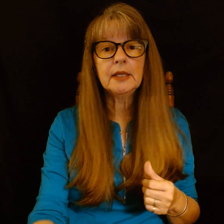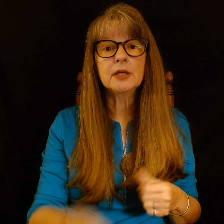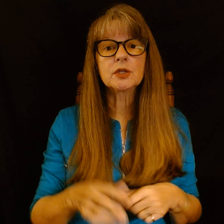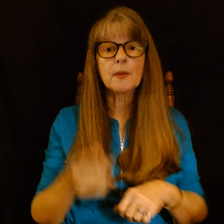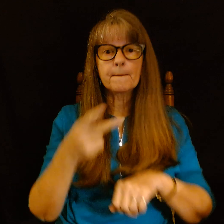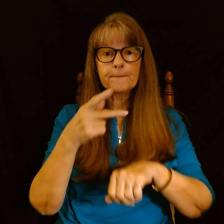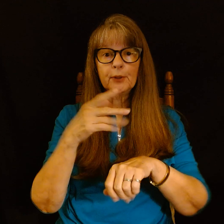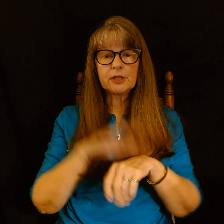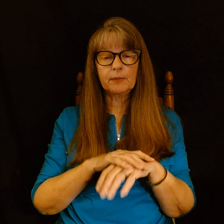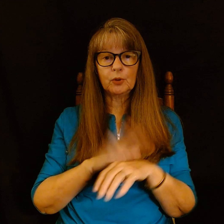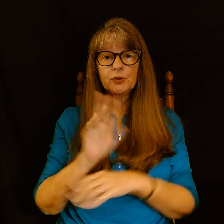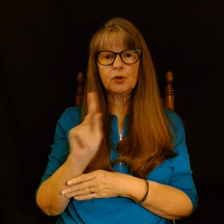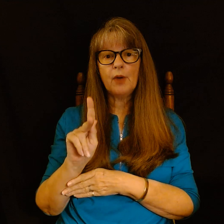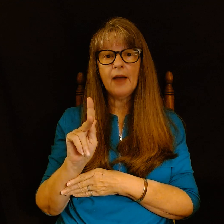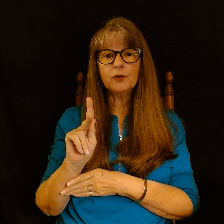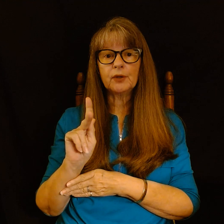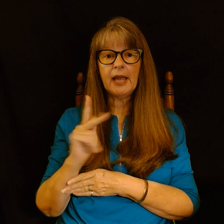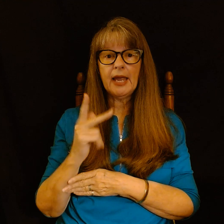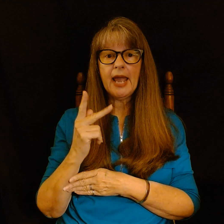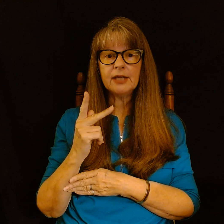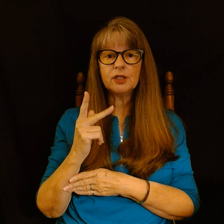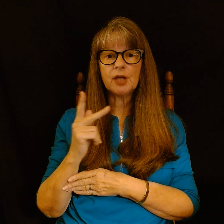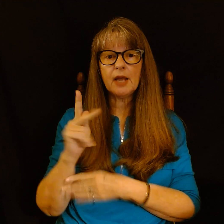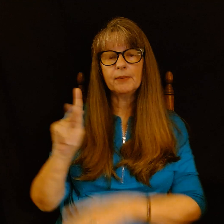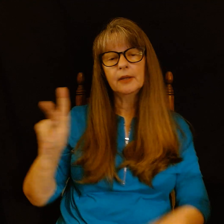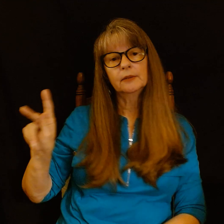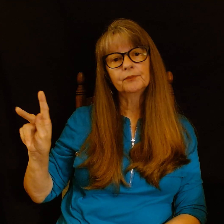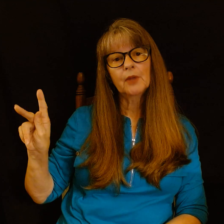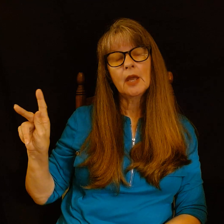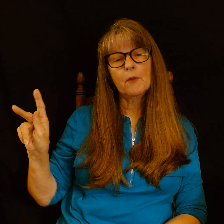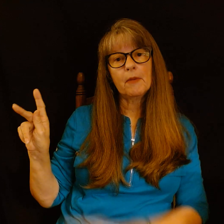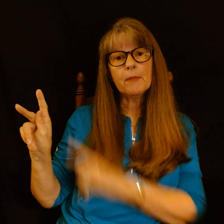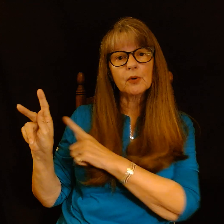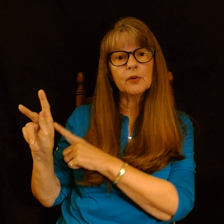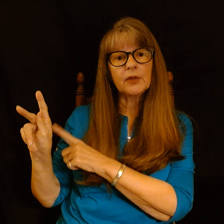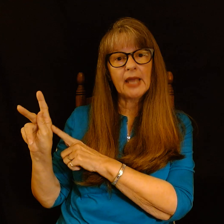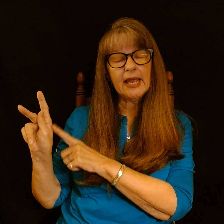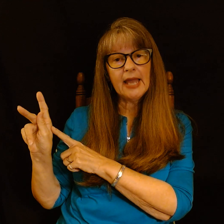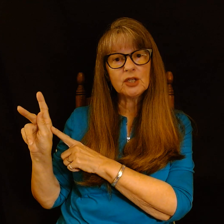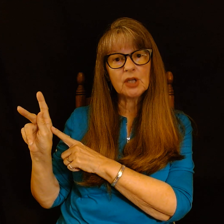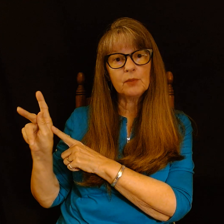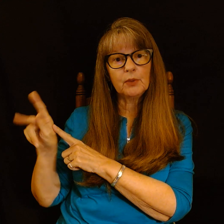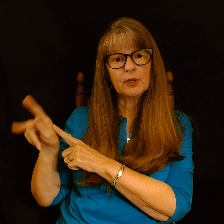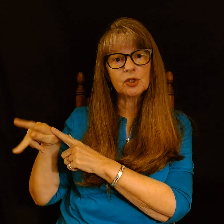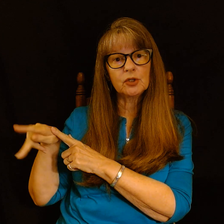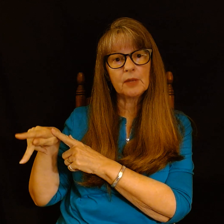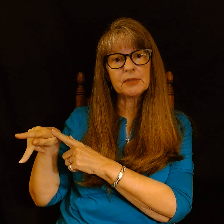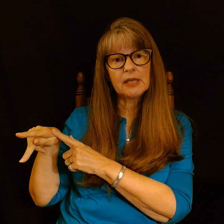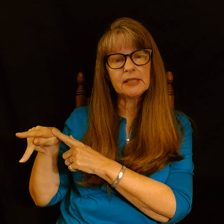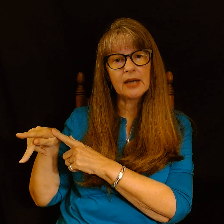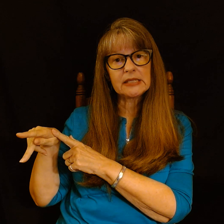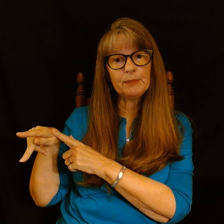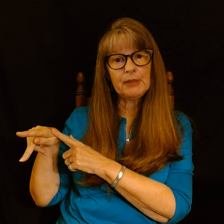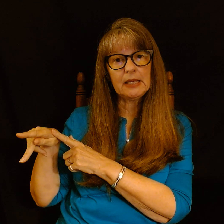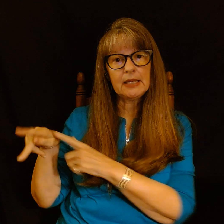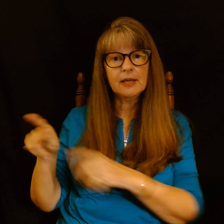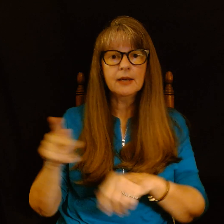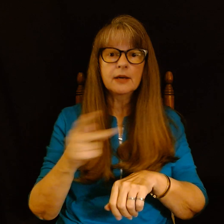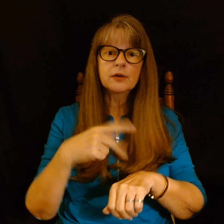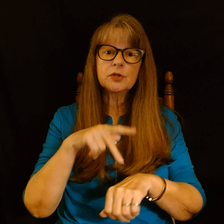is principal. So you have your K hand shape, and remember the K hand shape when it's turned upside down is a P. So